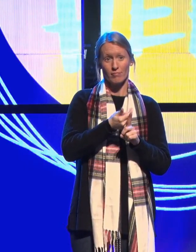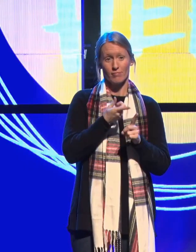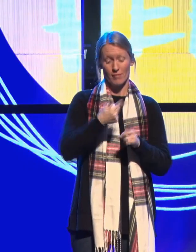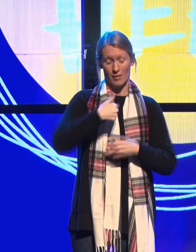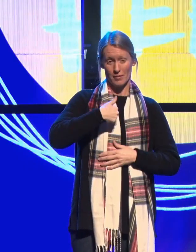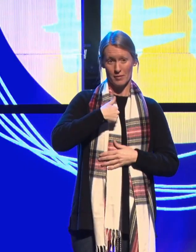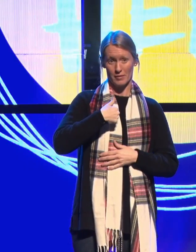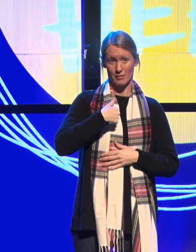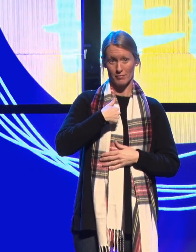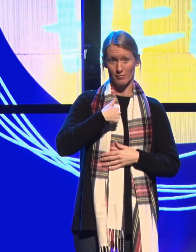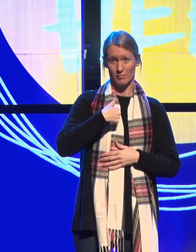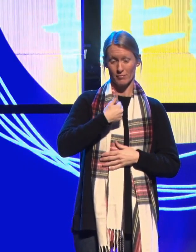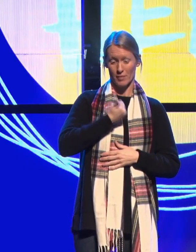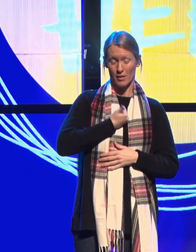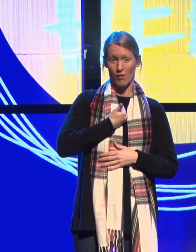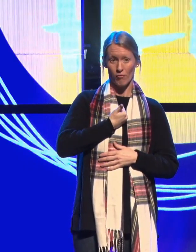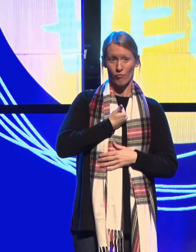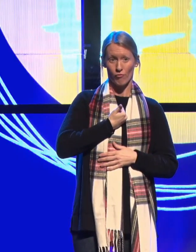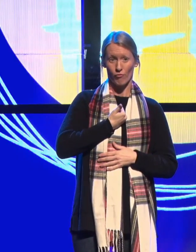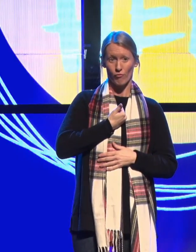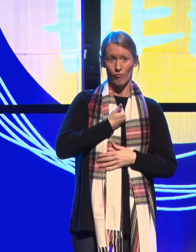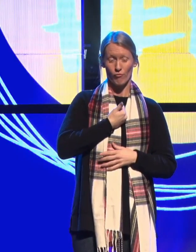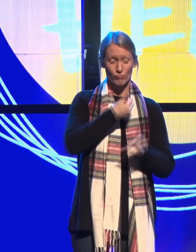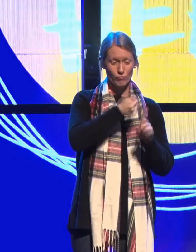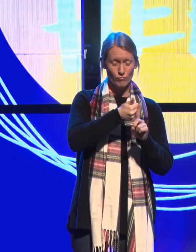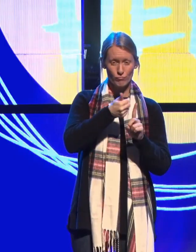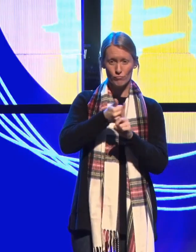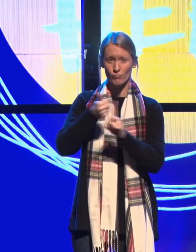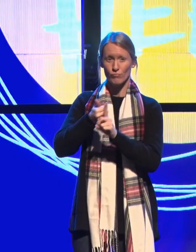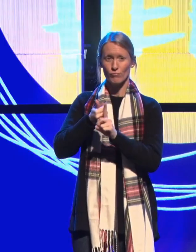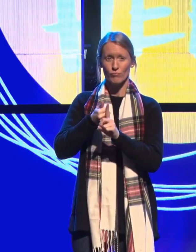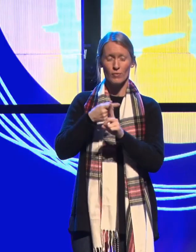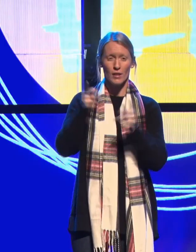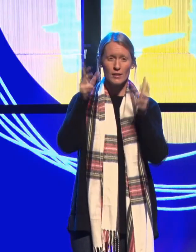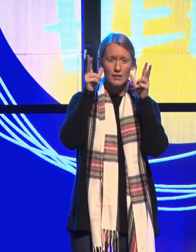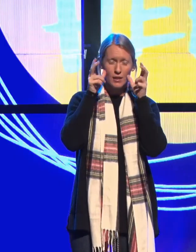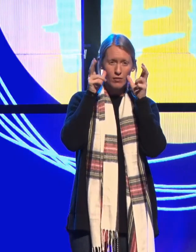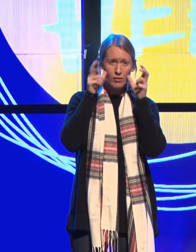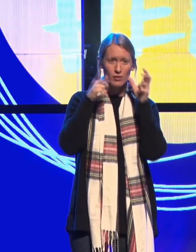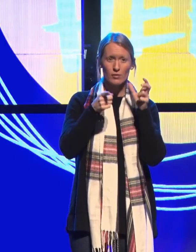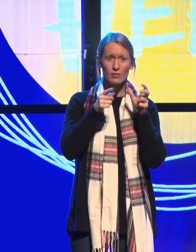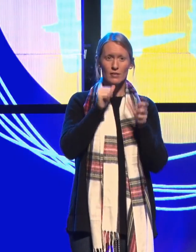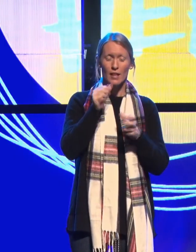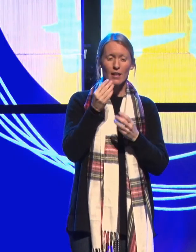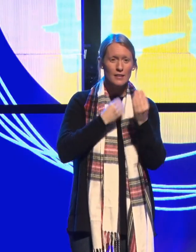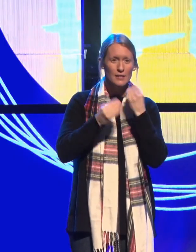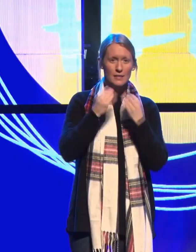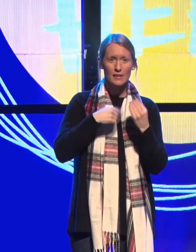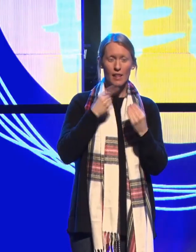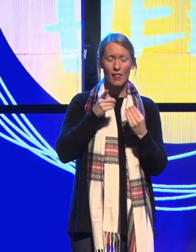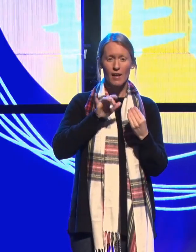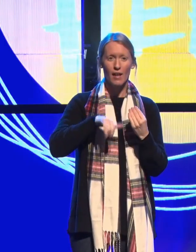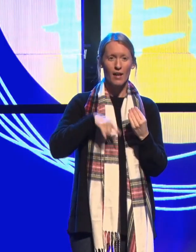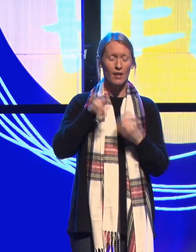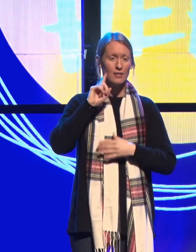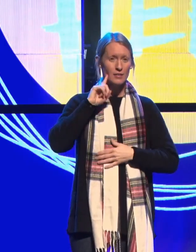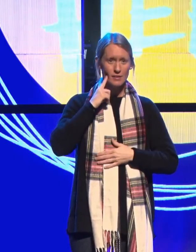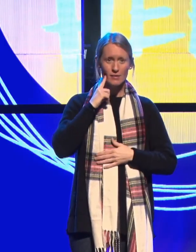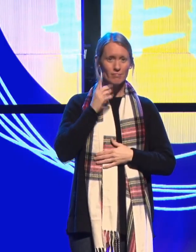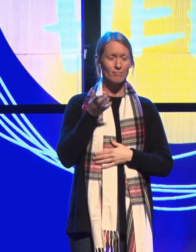I'm it. Who do you think, like, the devil didn't make me eat that bag of trolley?